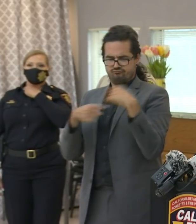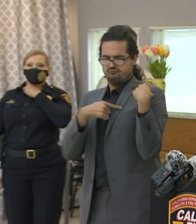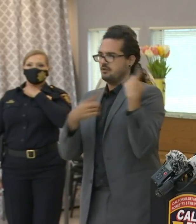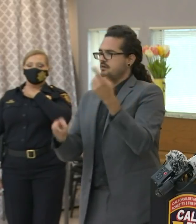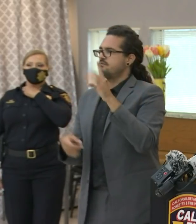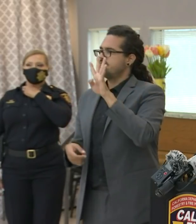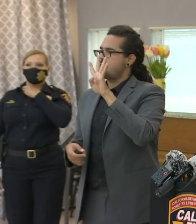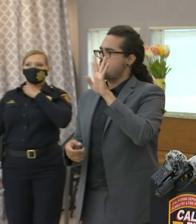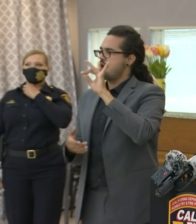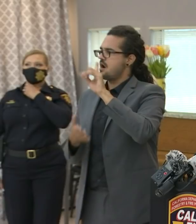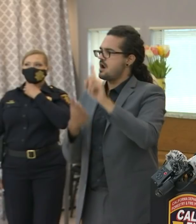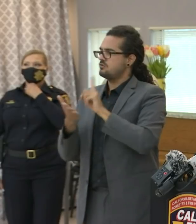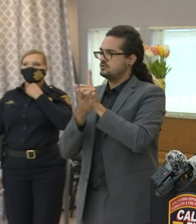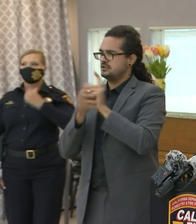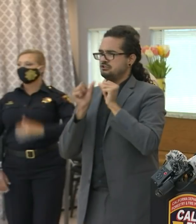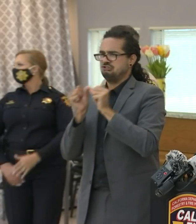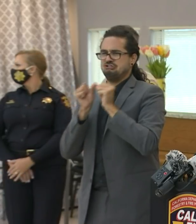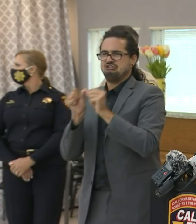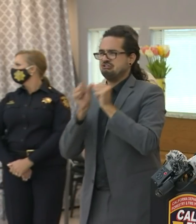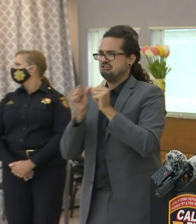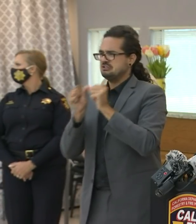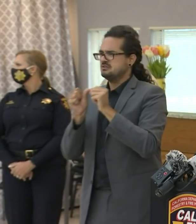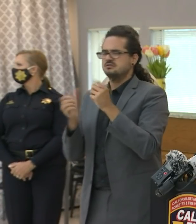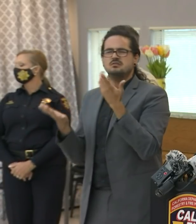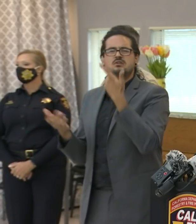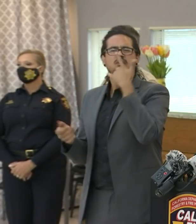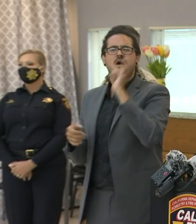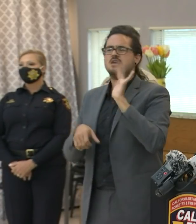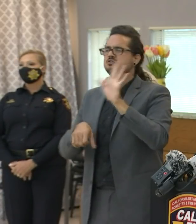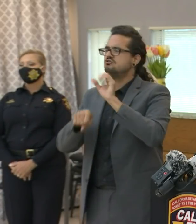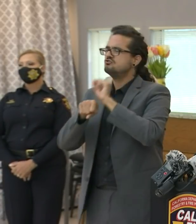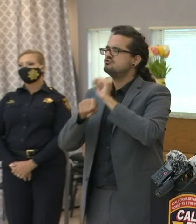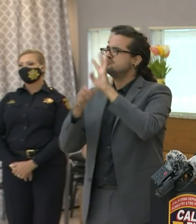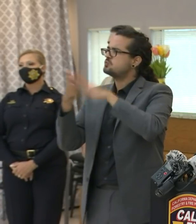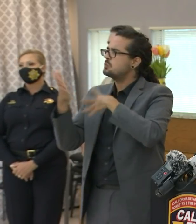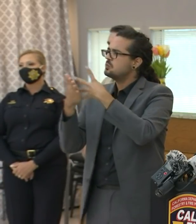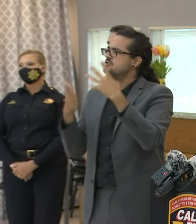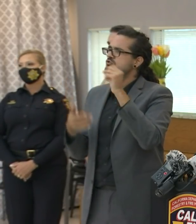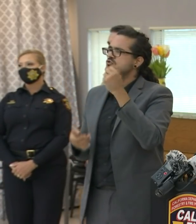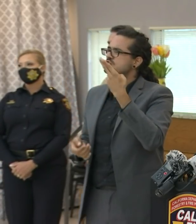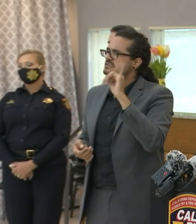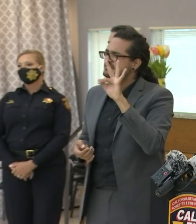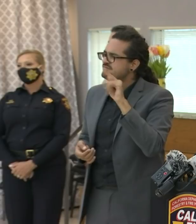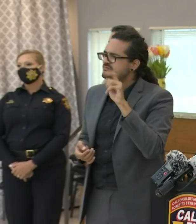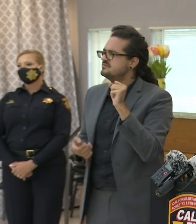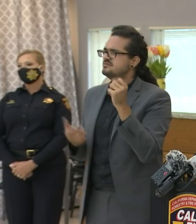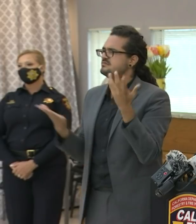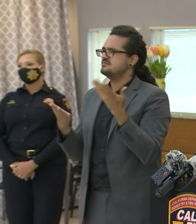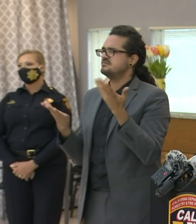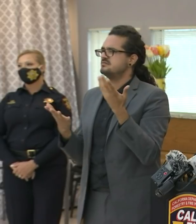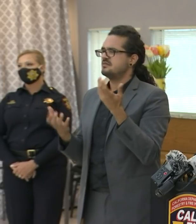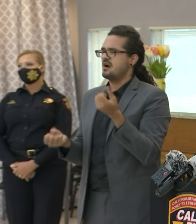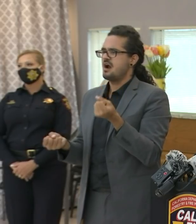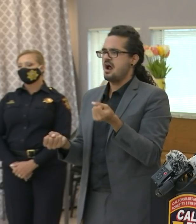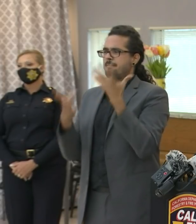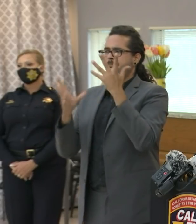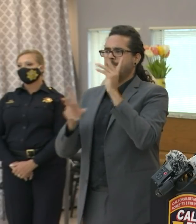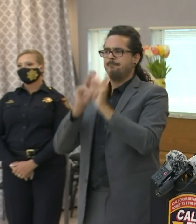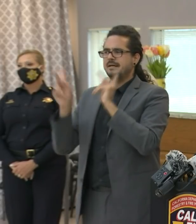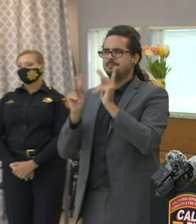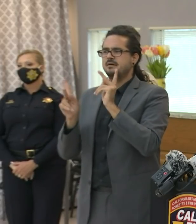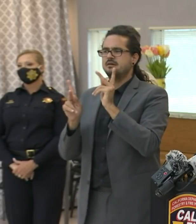also, how many would you be requesting if you did have resources available? I mean, how many would you ask for a fire